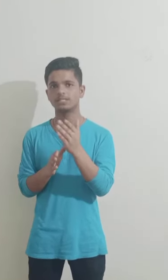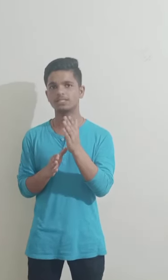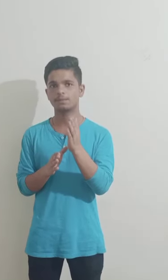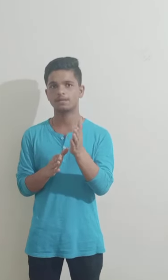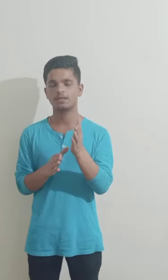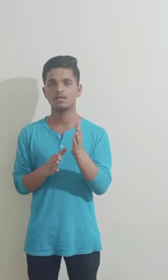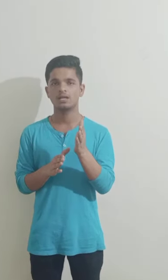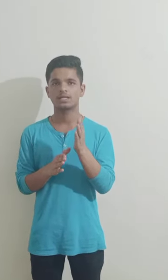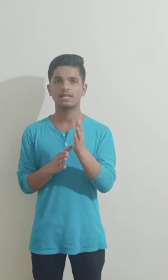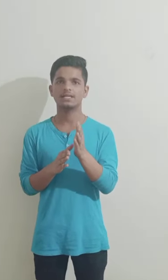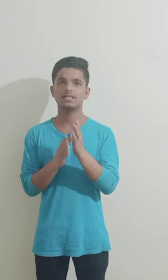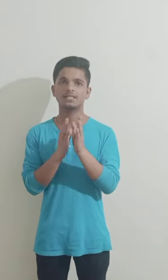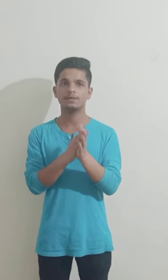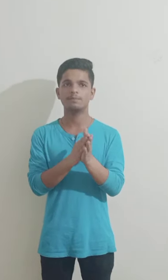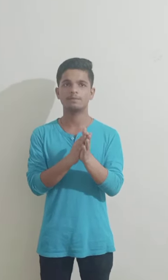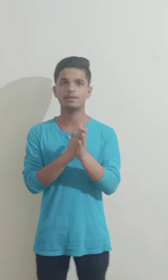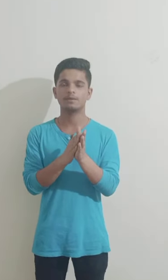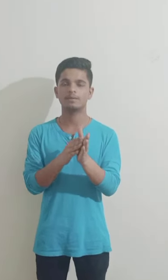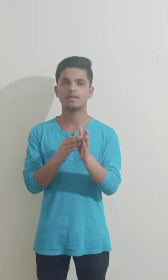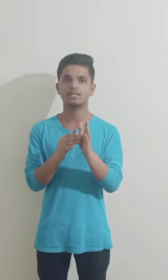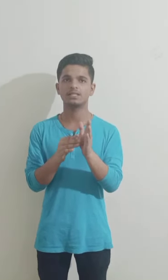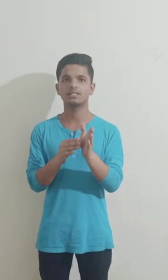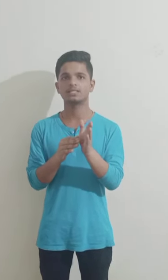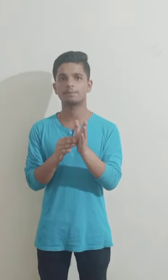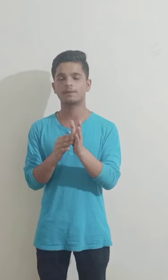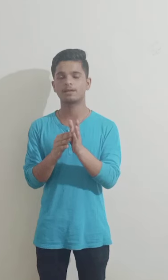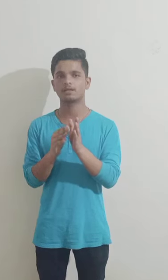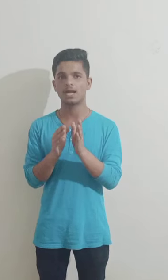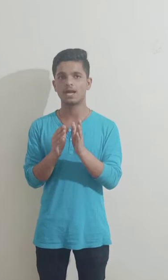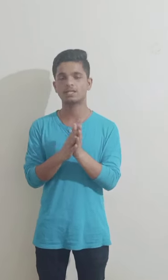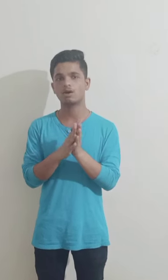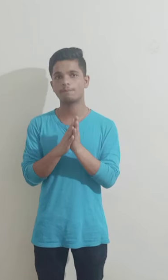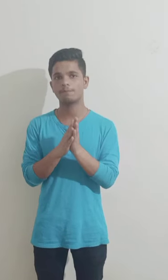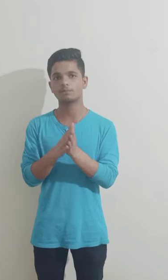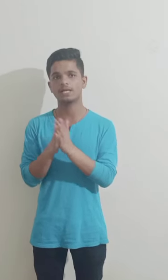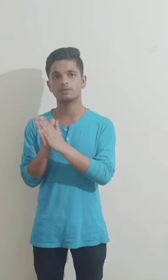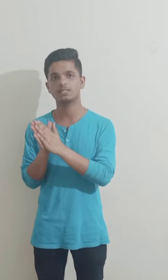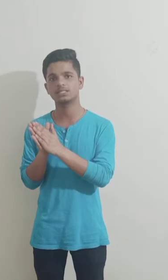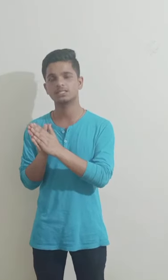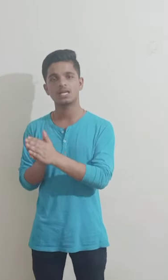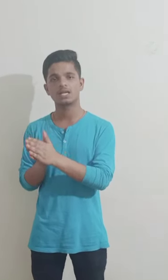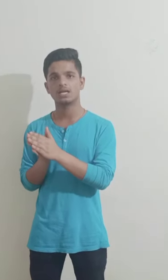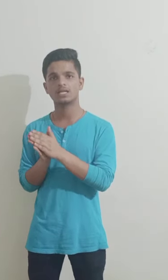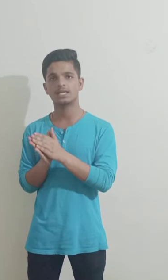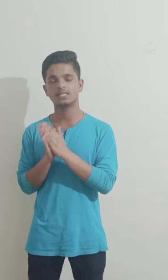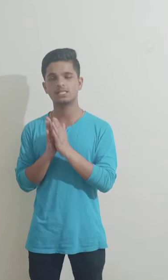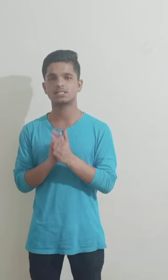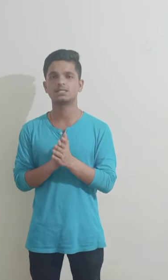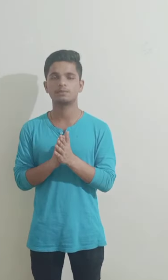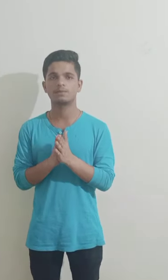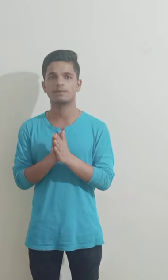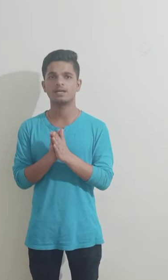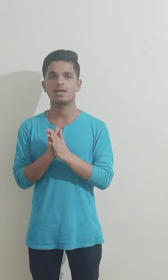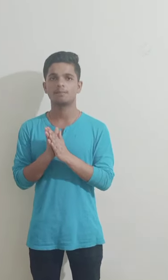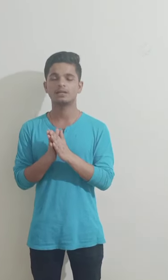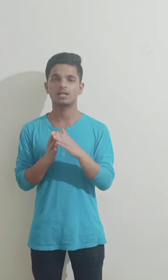created in heat memory but by it is and copy of that object is created in scp memory. But it